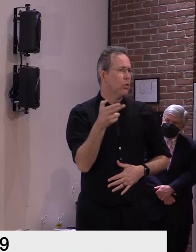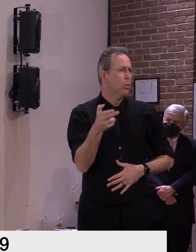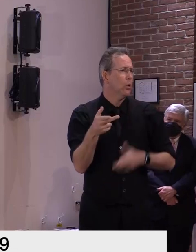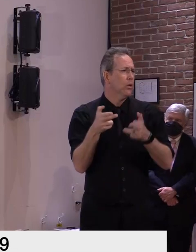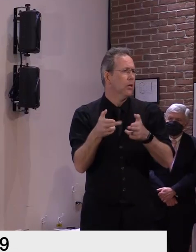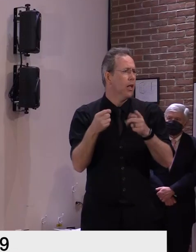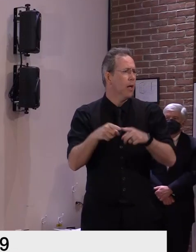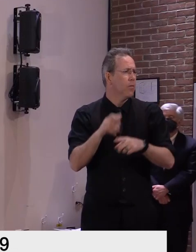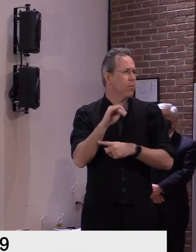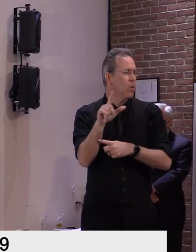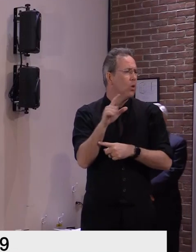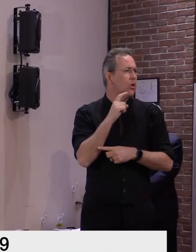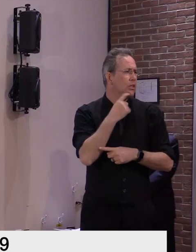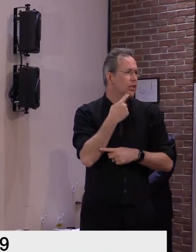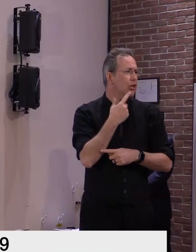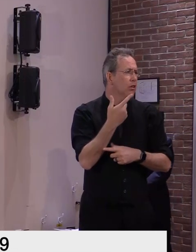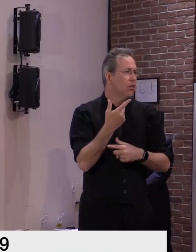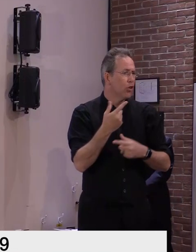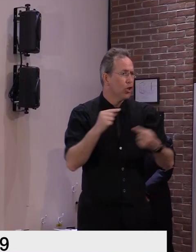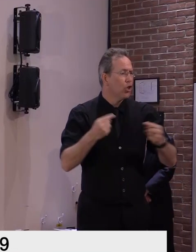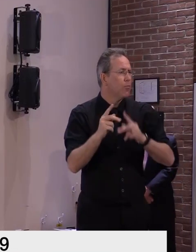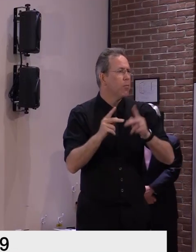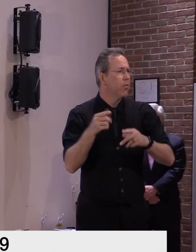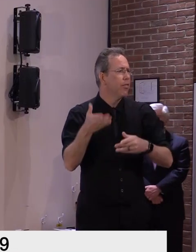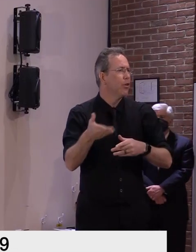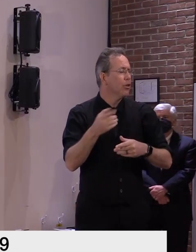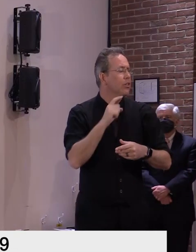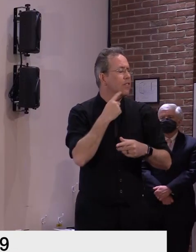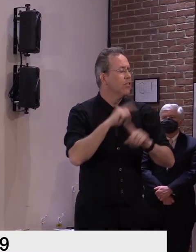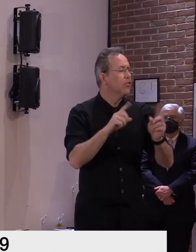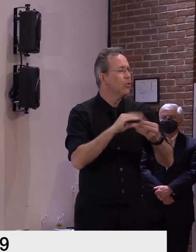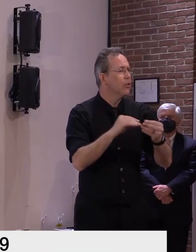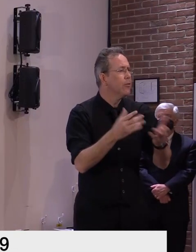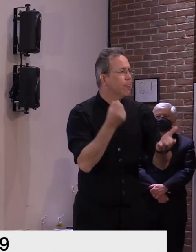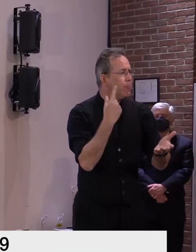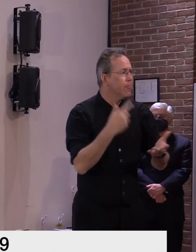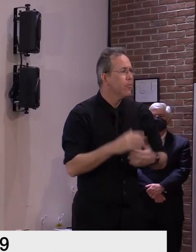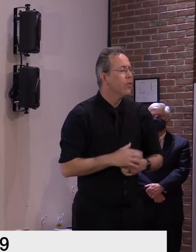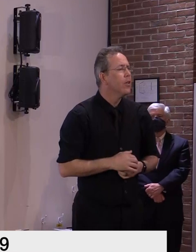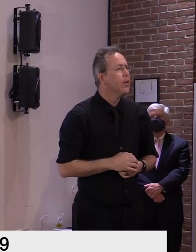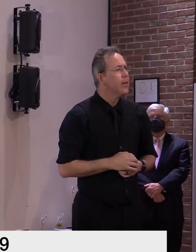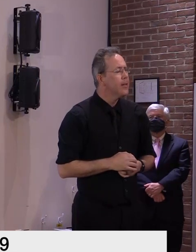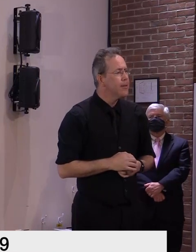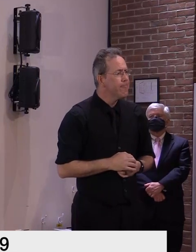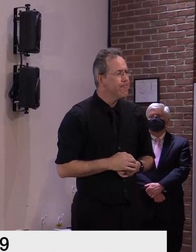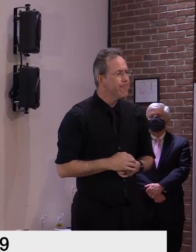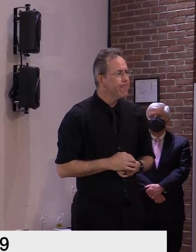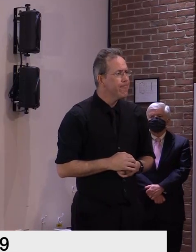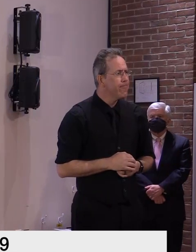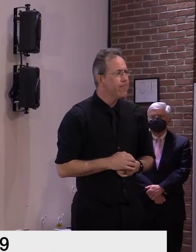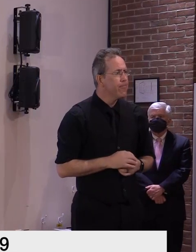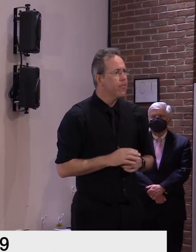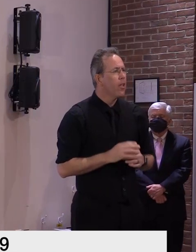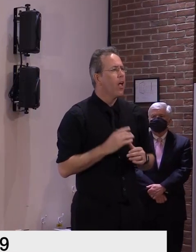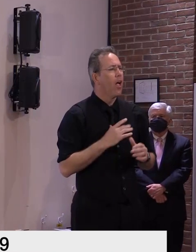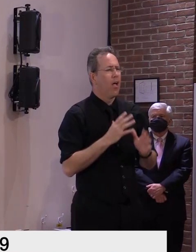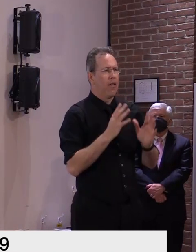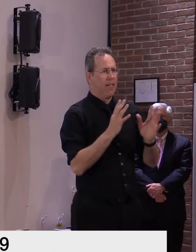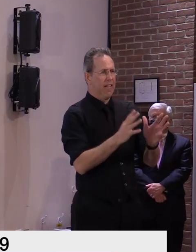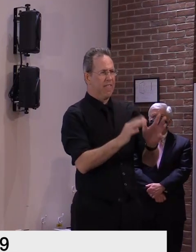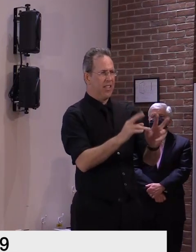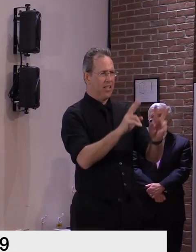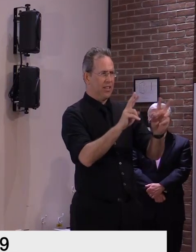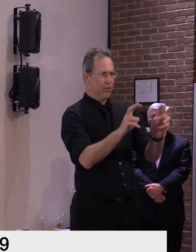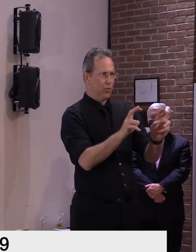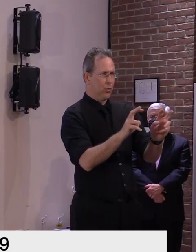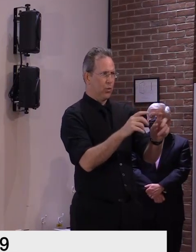course. I'm going to leave that to those in that area at this